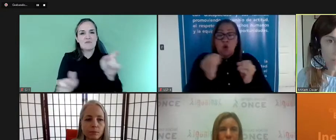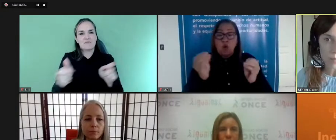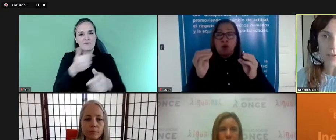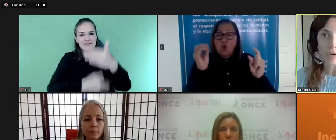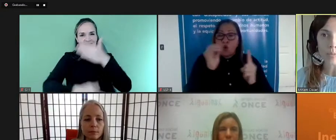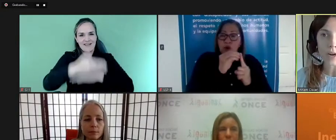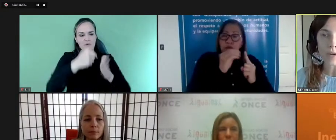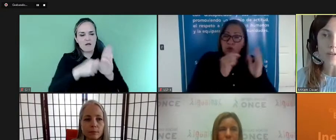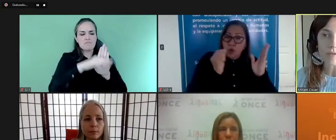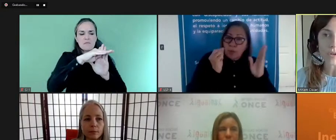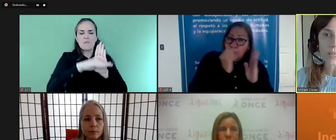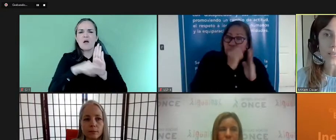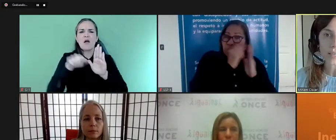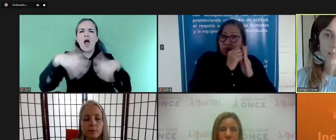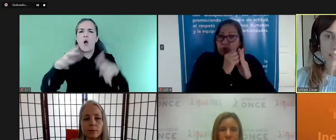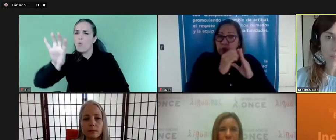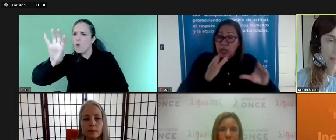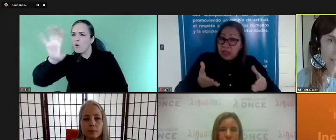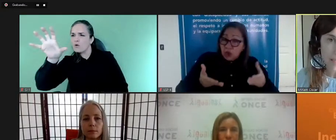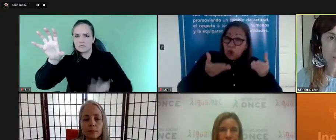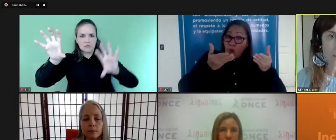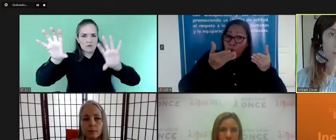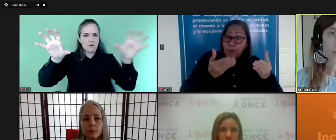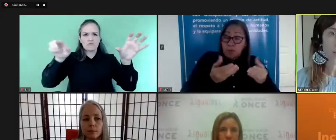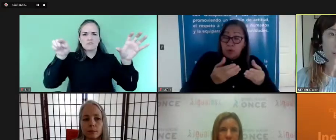development in order to provide